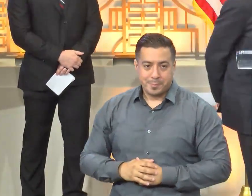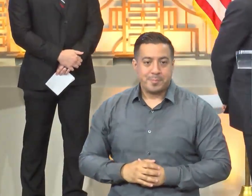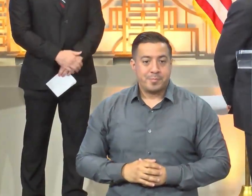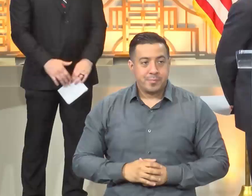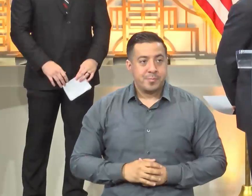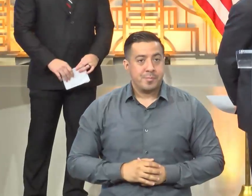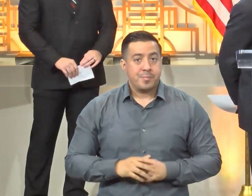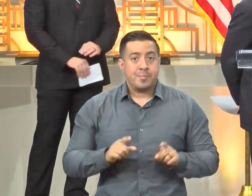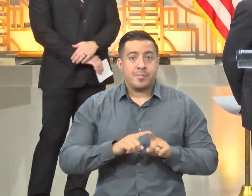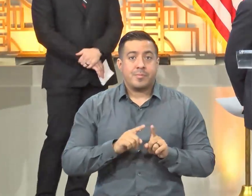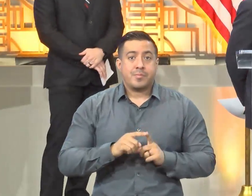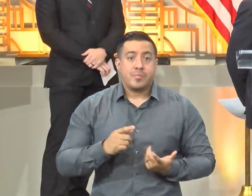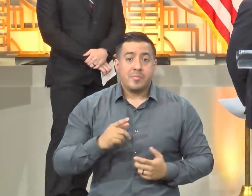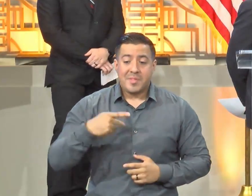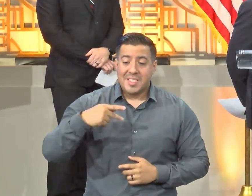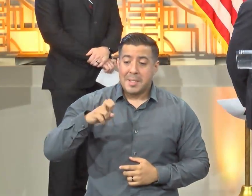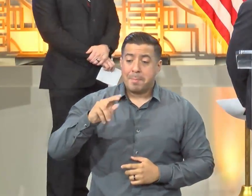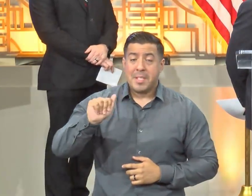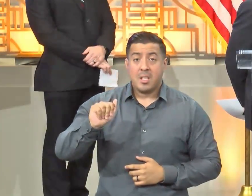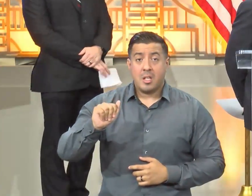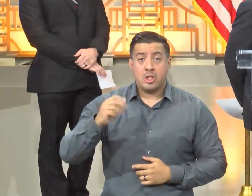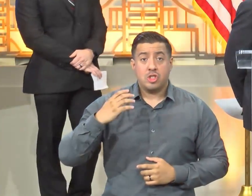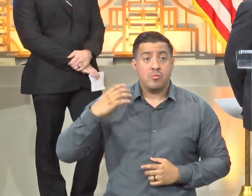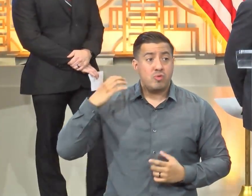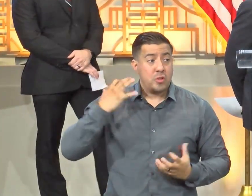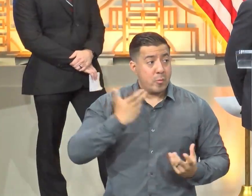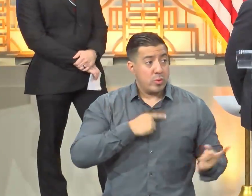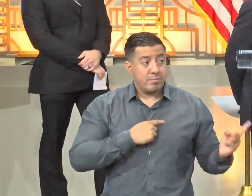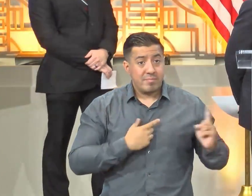And Chief Pena, did you want to add to this?